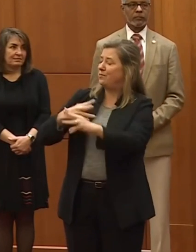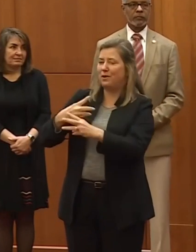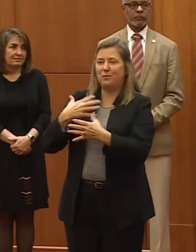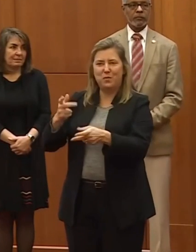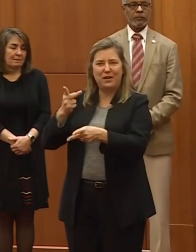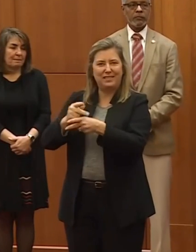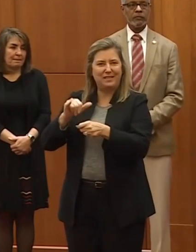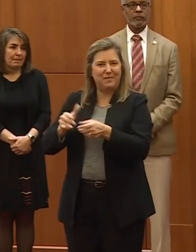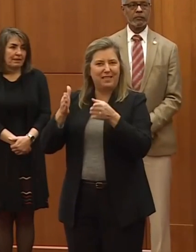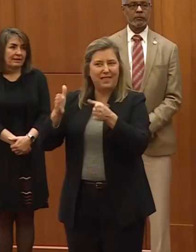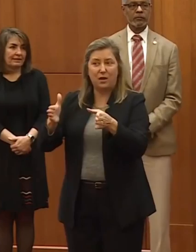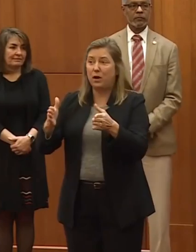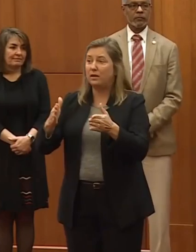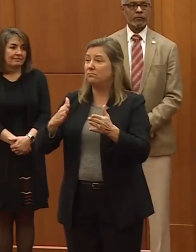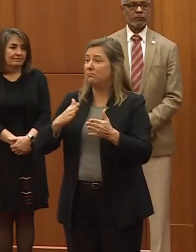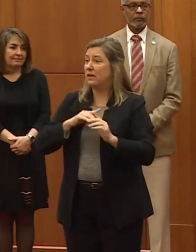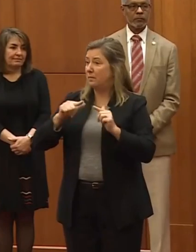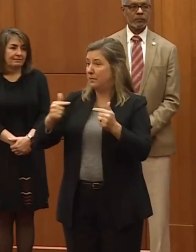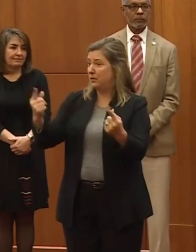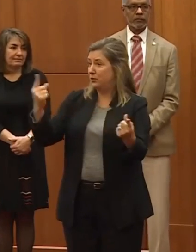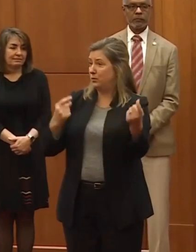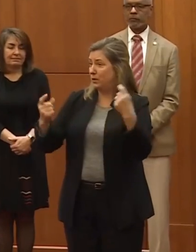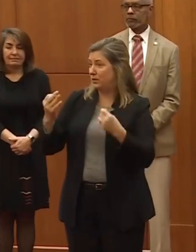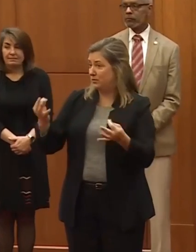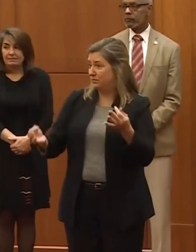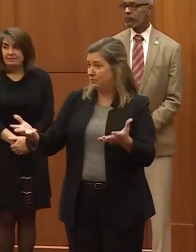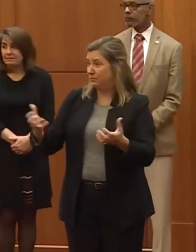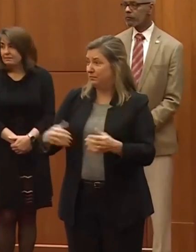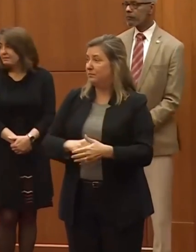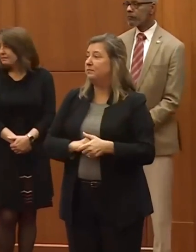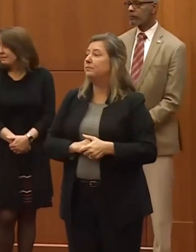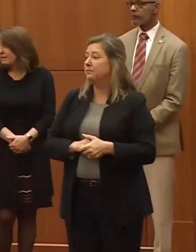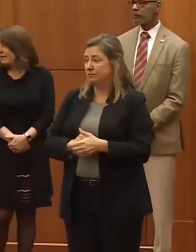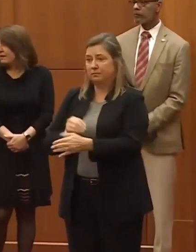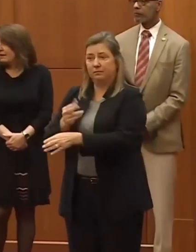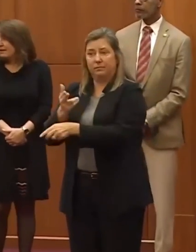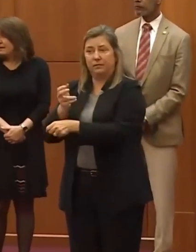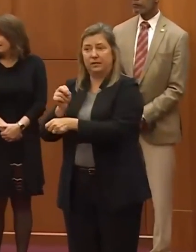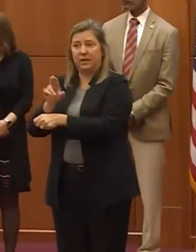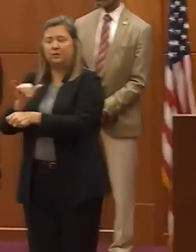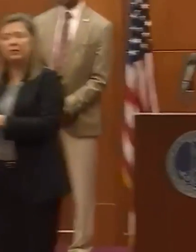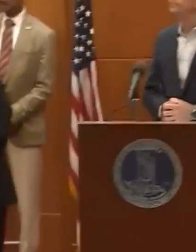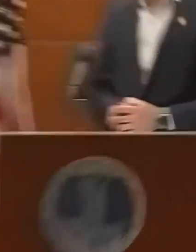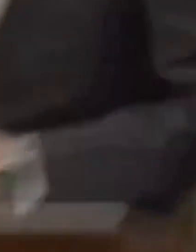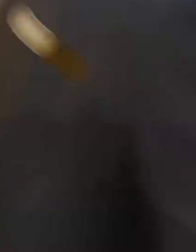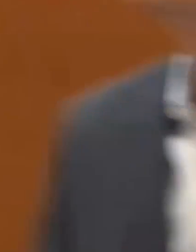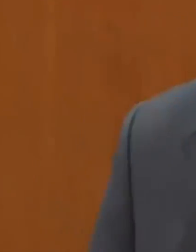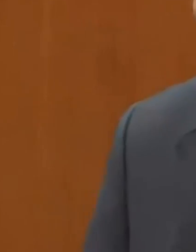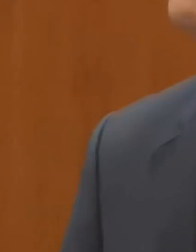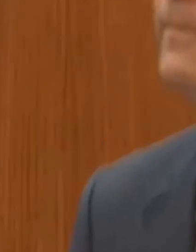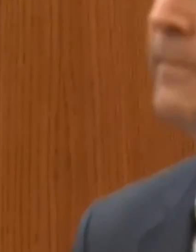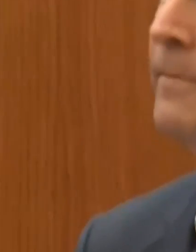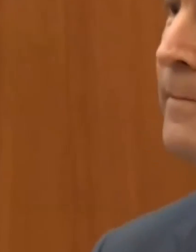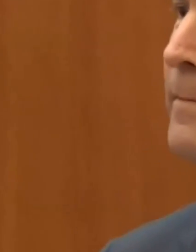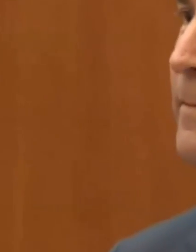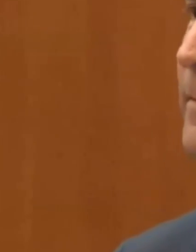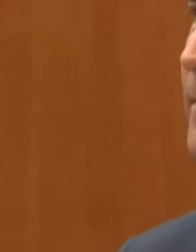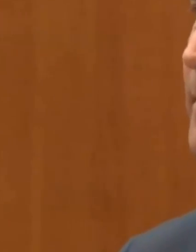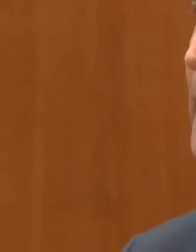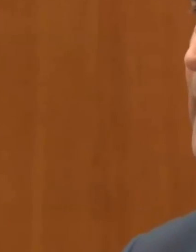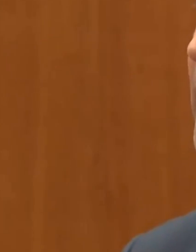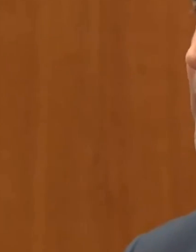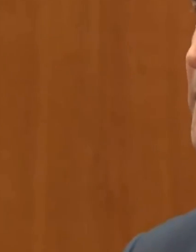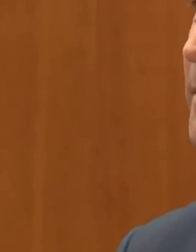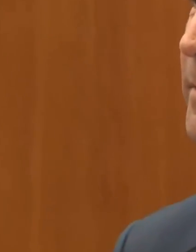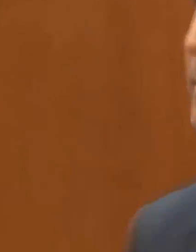that way. So I'll be glad to take your all's questions. Henry. Governor, you talk about drive-through testing. You've seen some with us in care